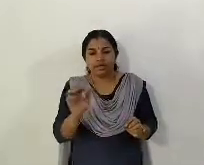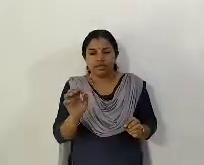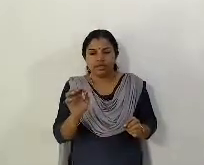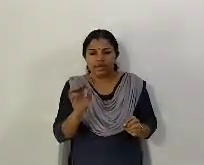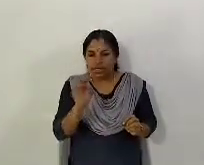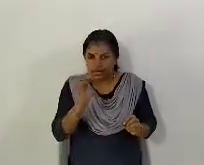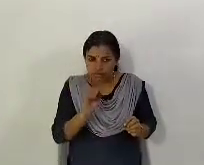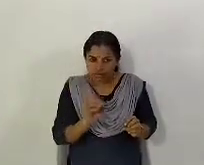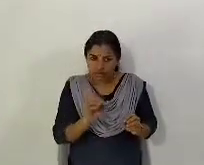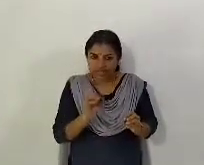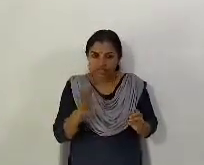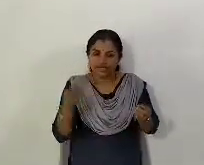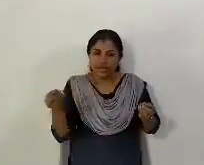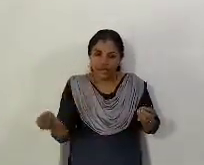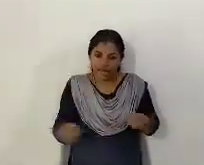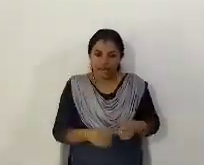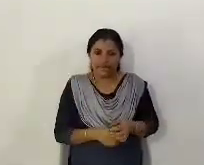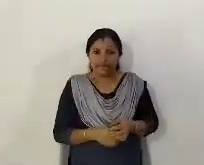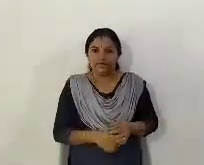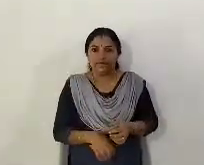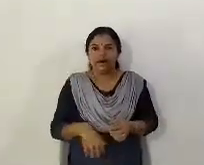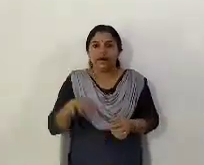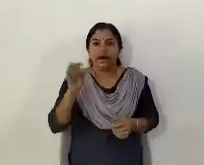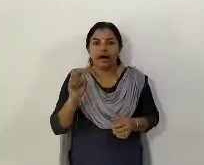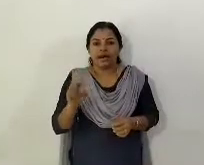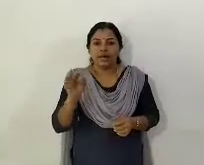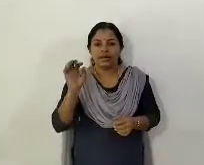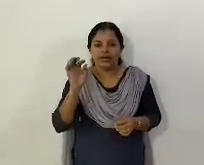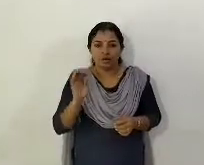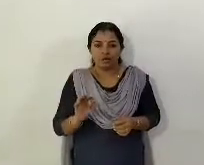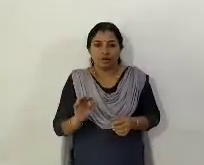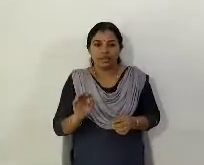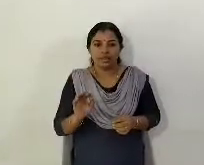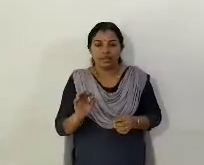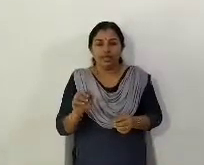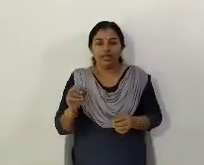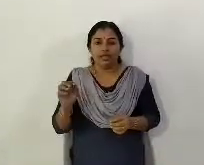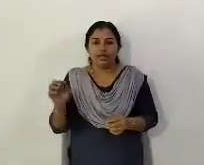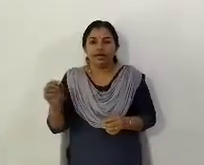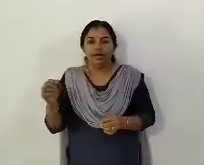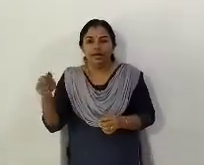honey.svg and honey.png.